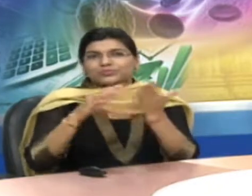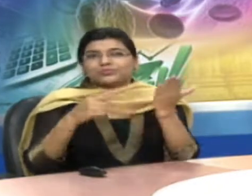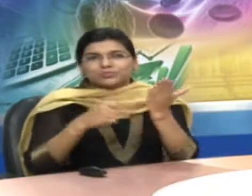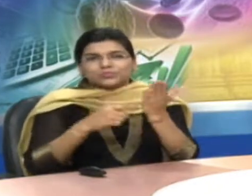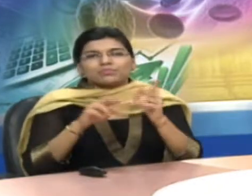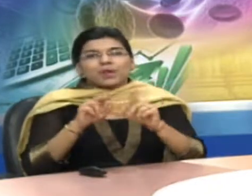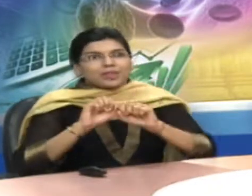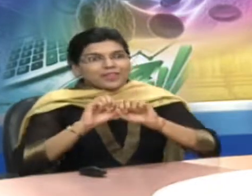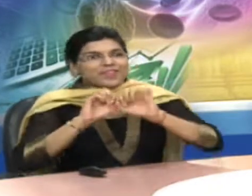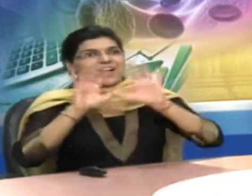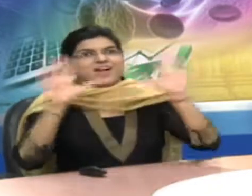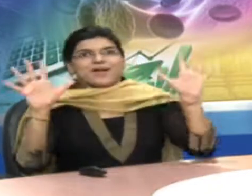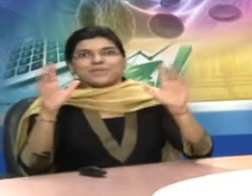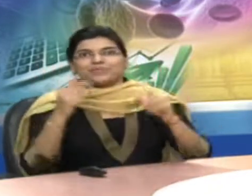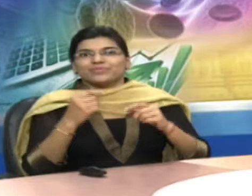bright.